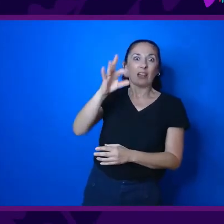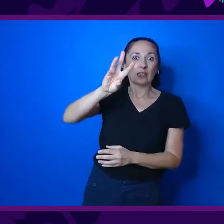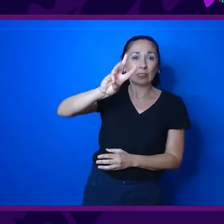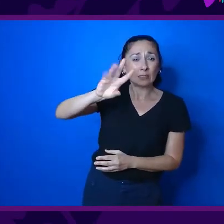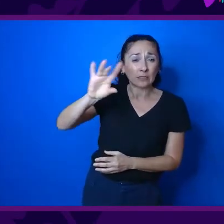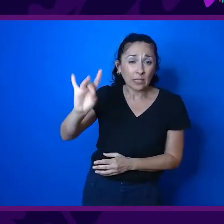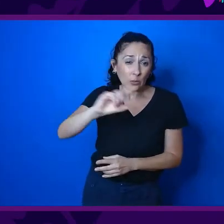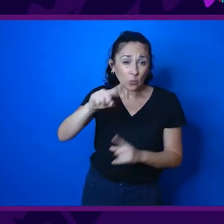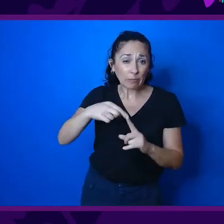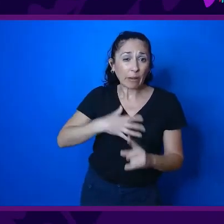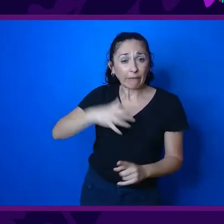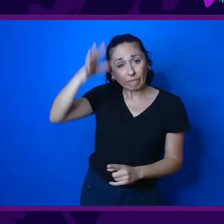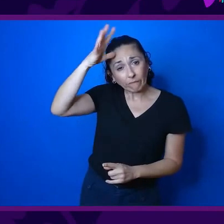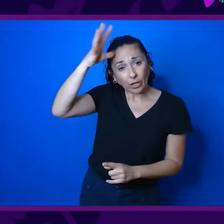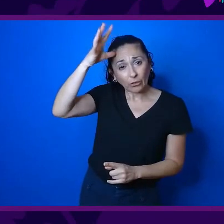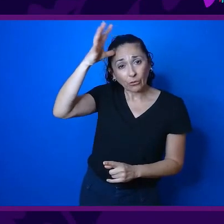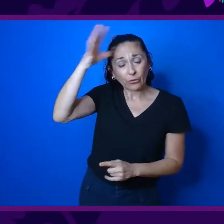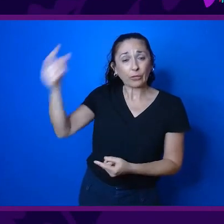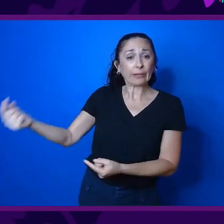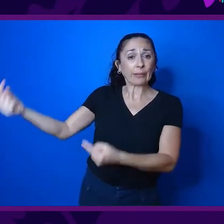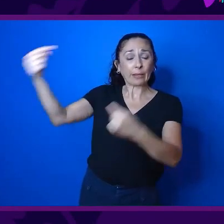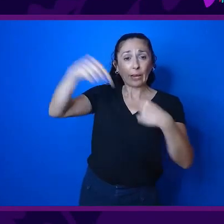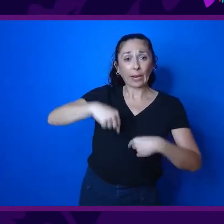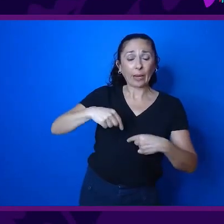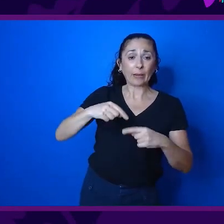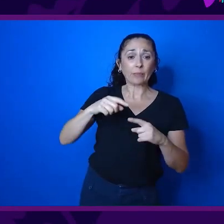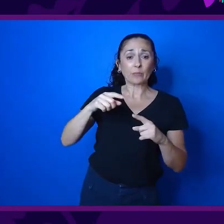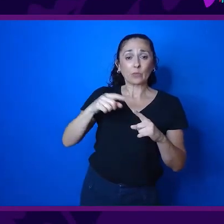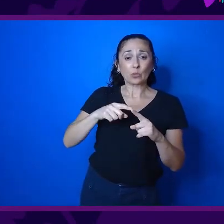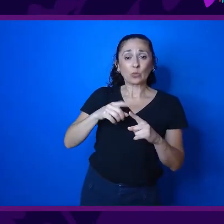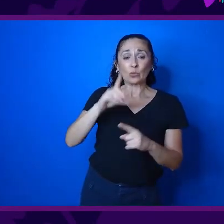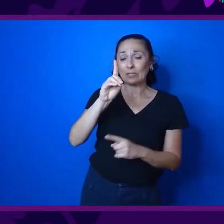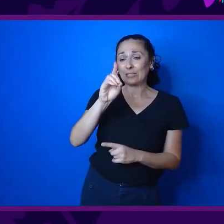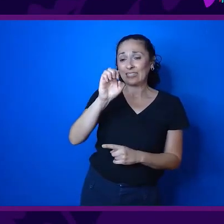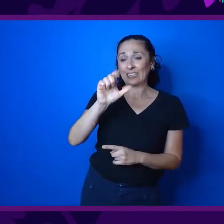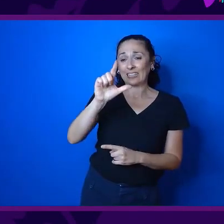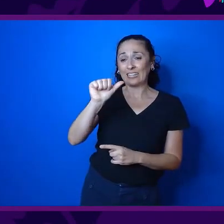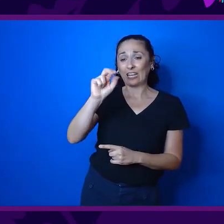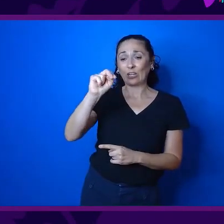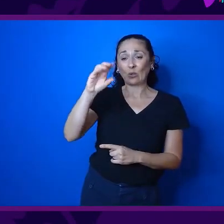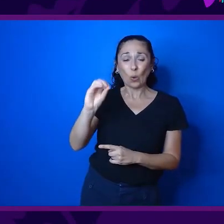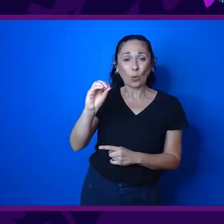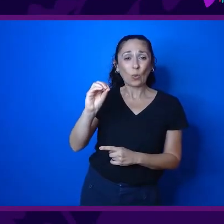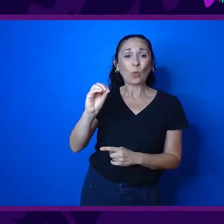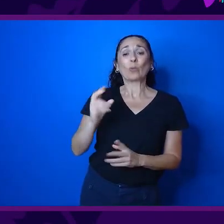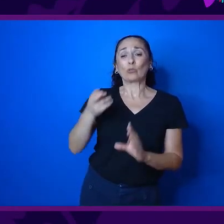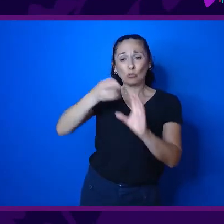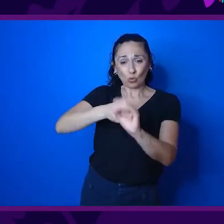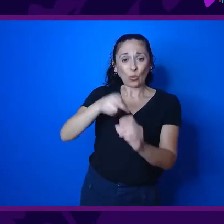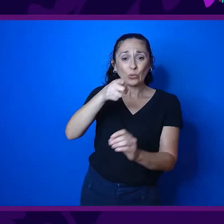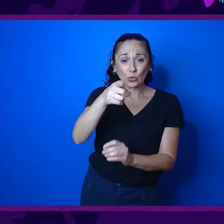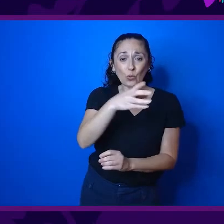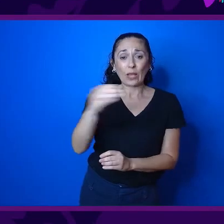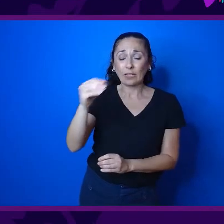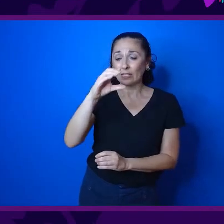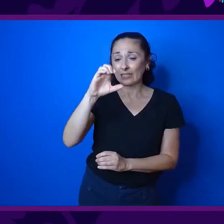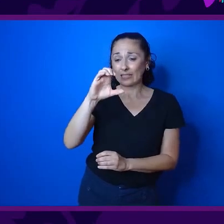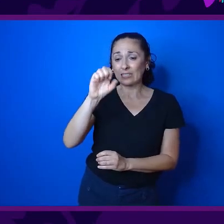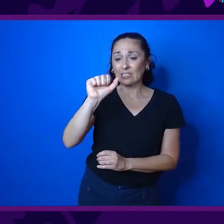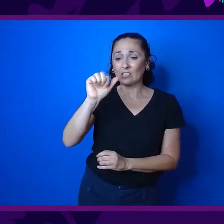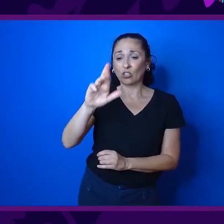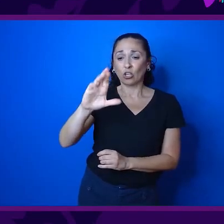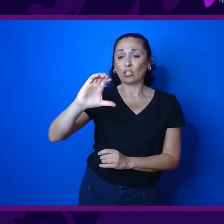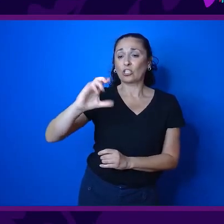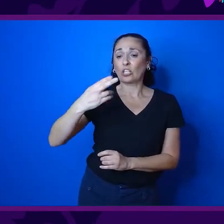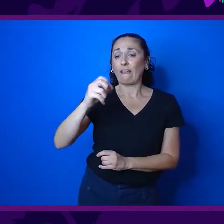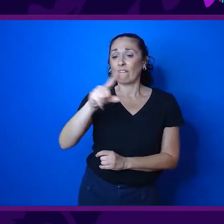father came to Delano and joined you and Cesar Chavez after his 25-day fast and